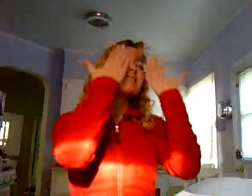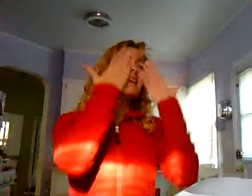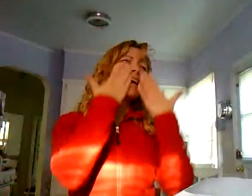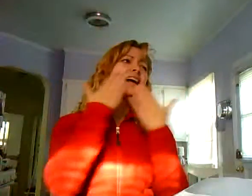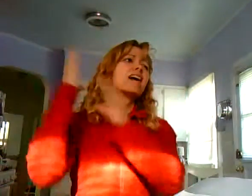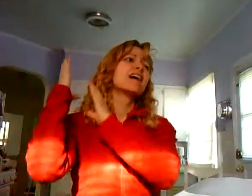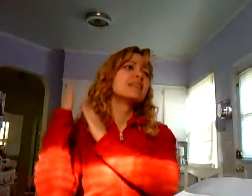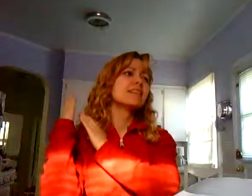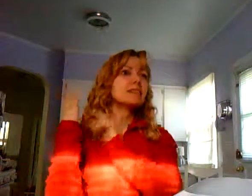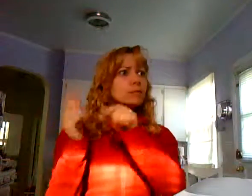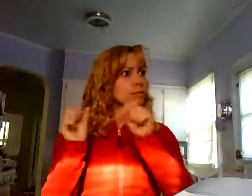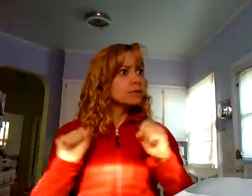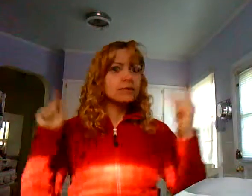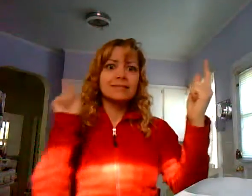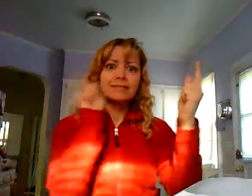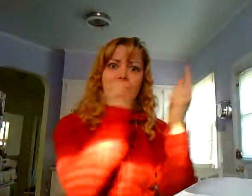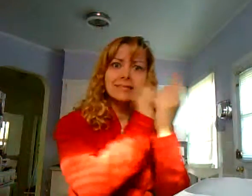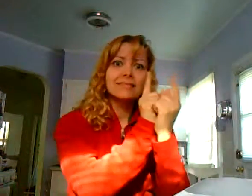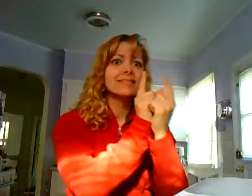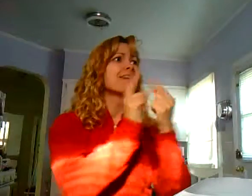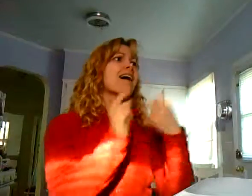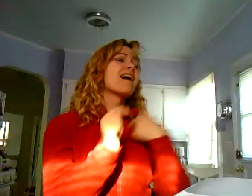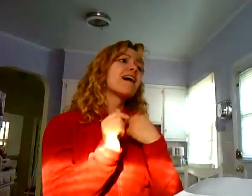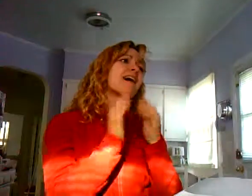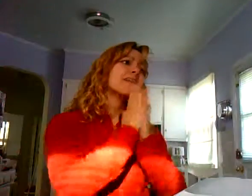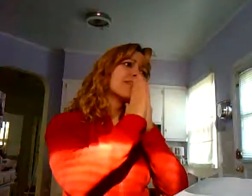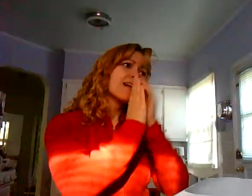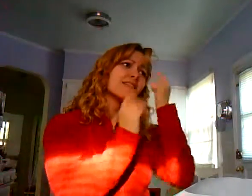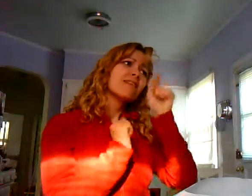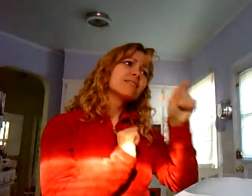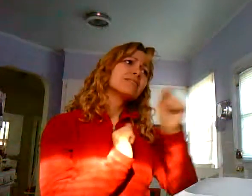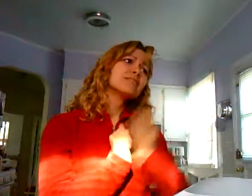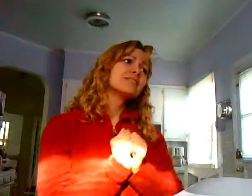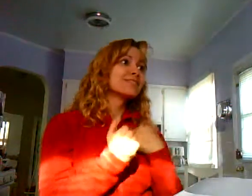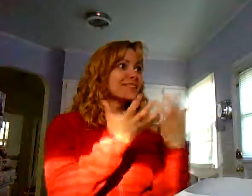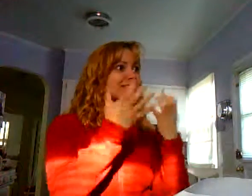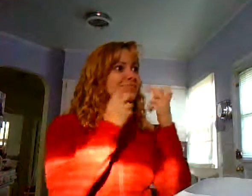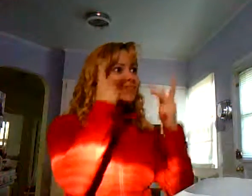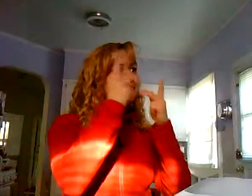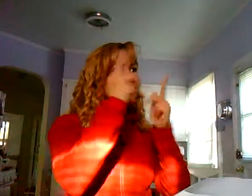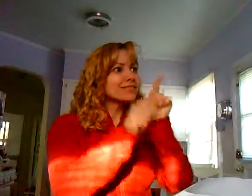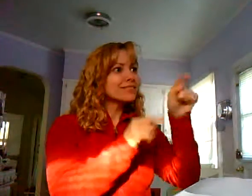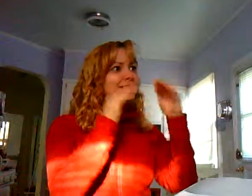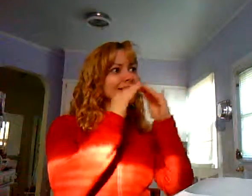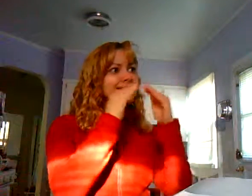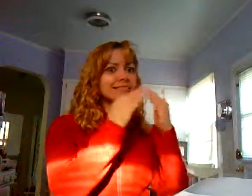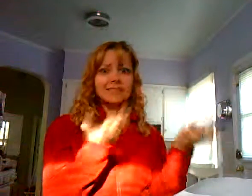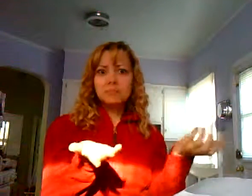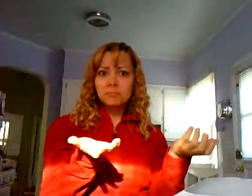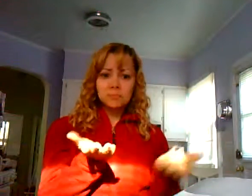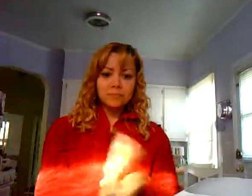And if the sister is sad. She seems to be carrying a heavy burden. Go over. Pray with her. Tell her that you've been praying for her.